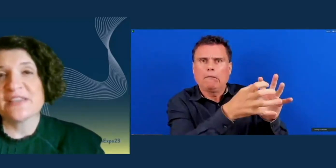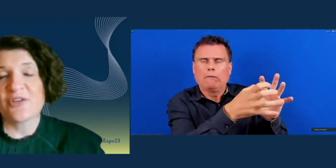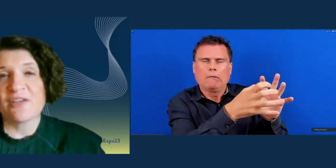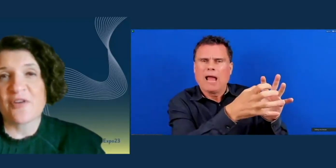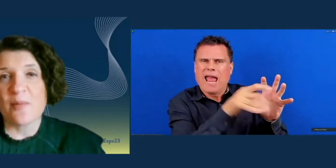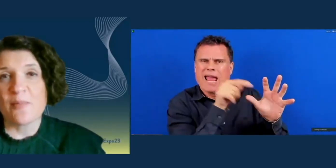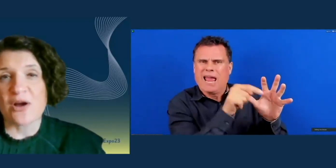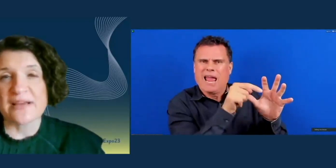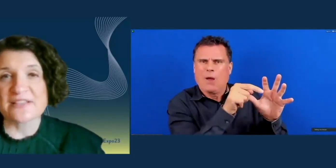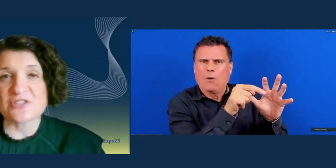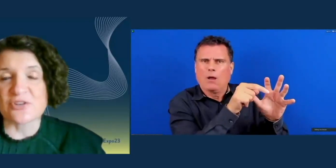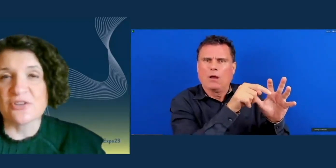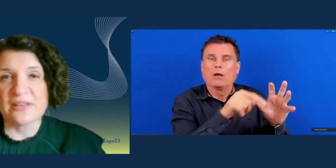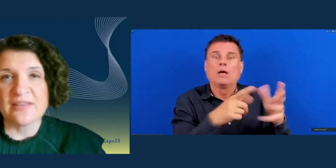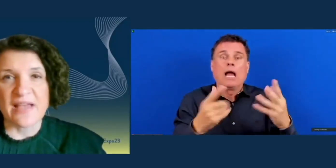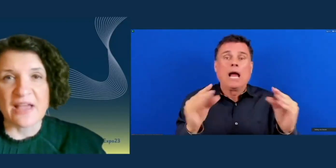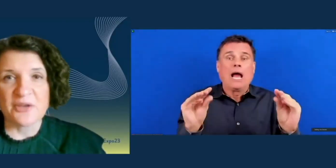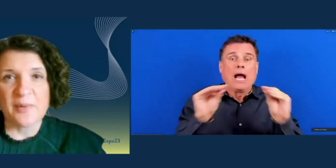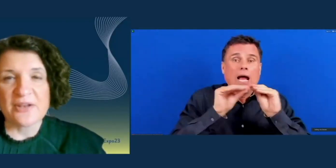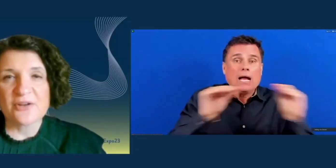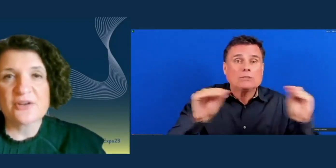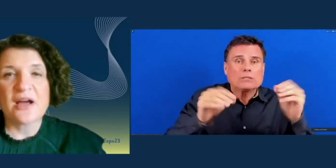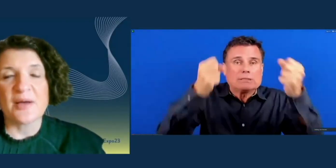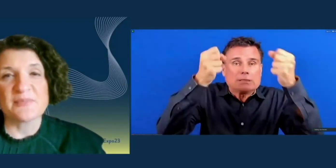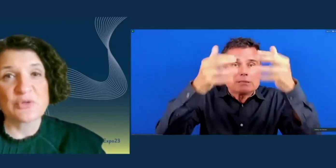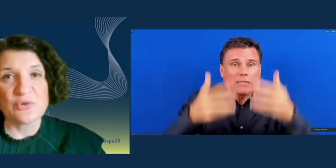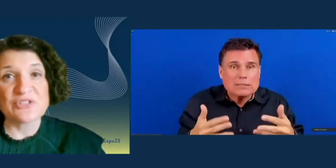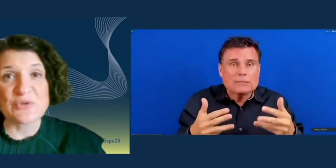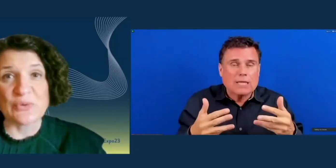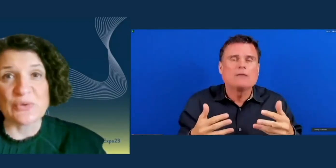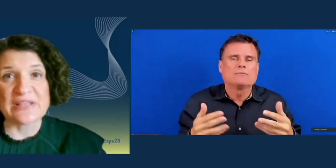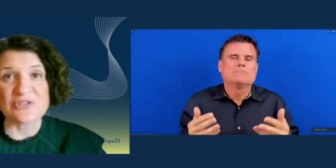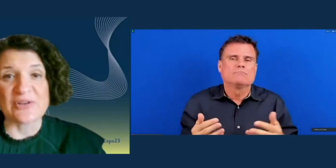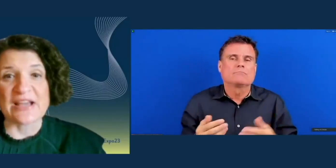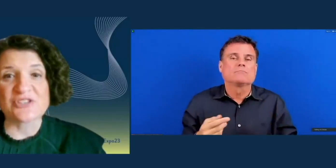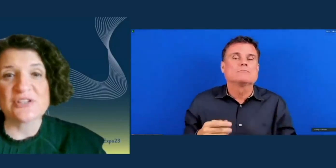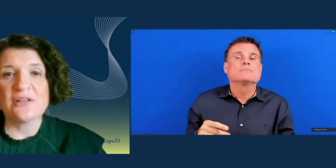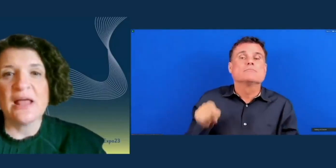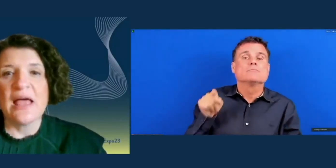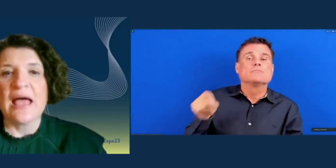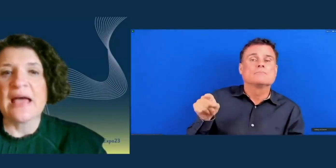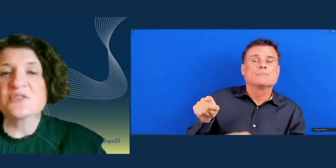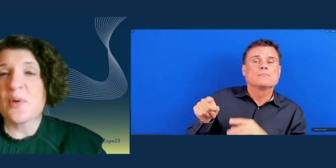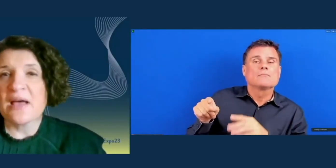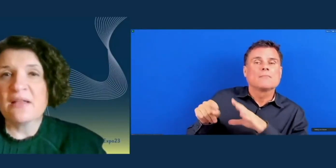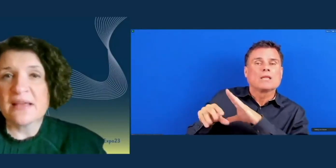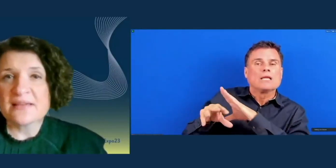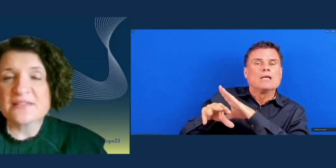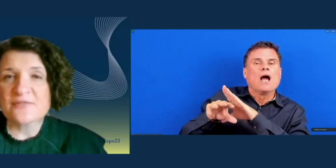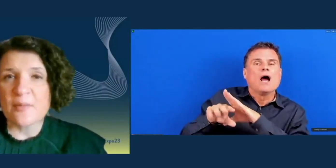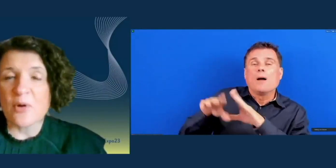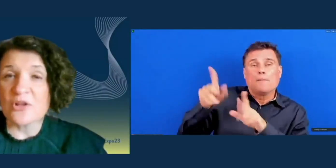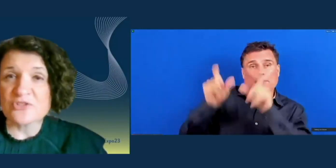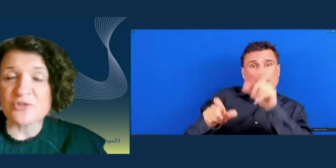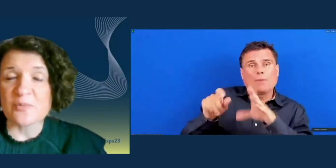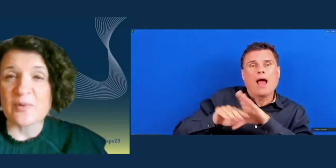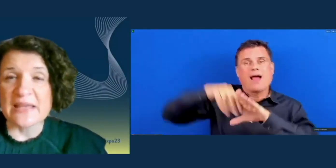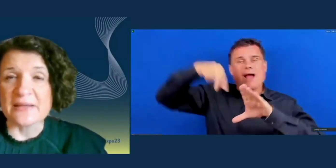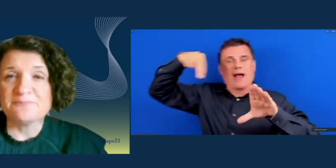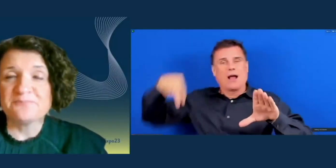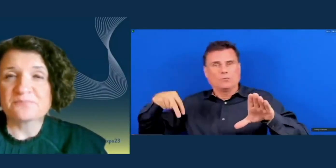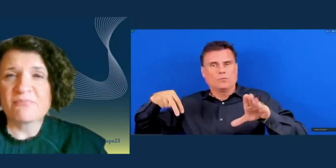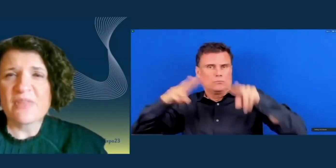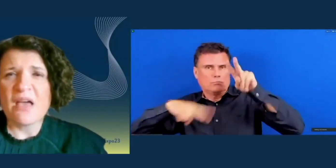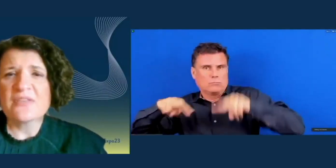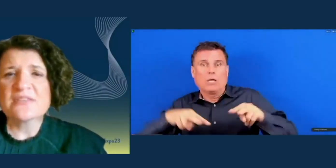includes hearing from our external evaluator, School to School International, as well as from All Children